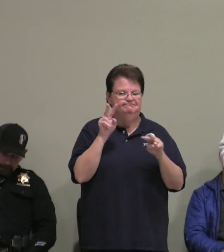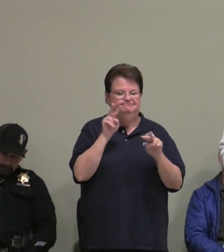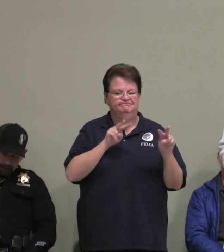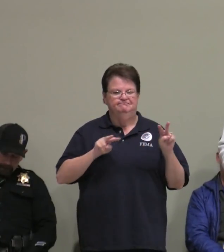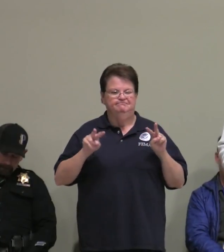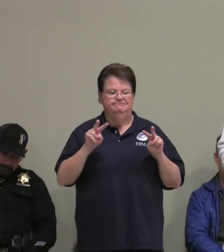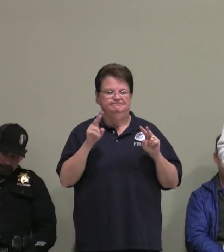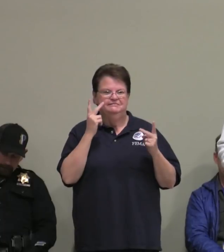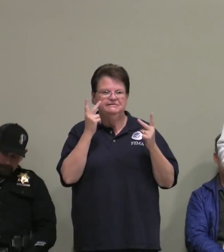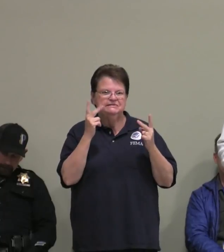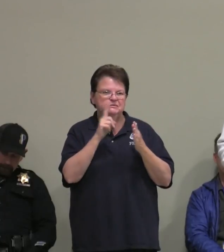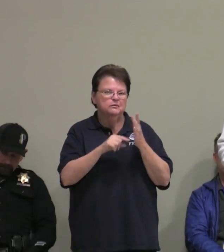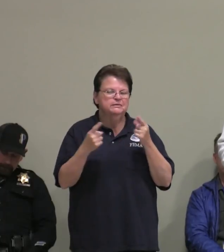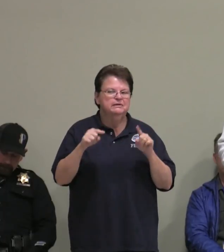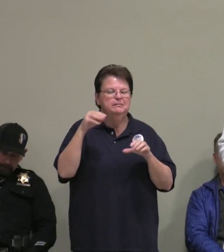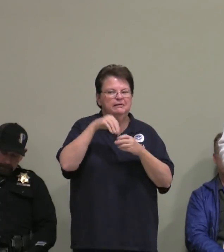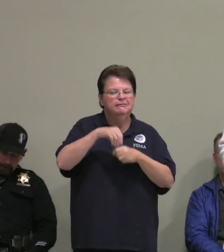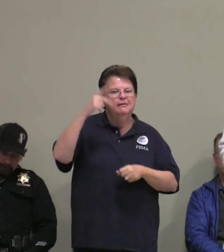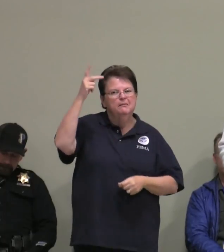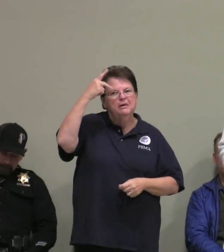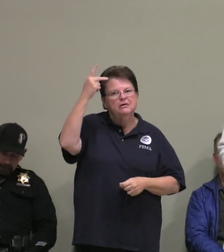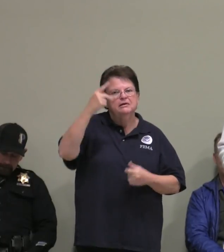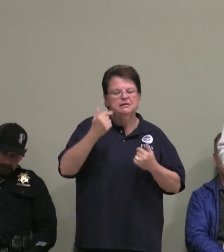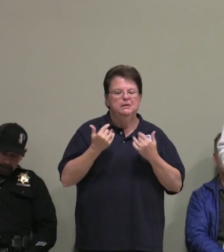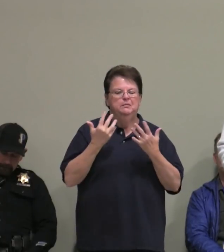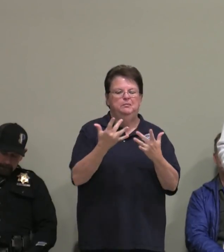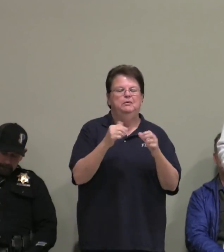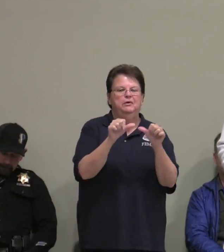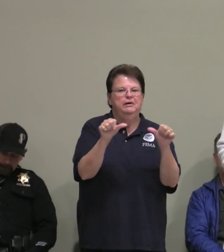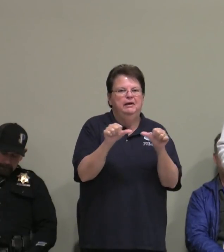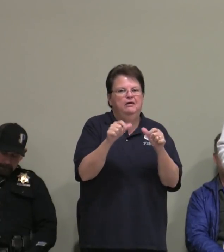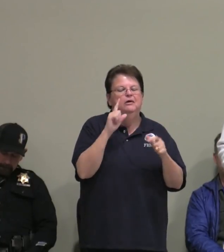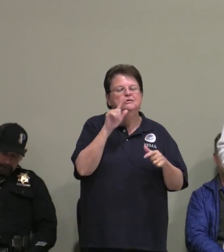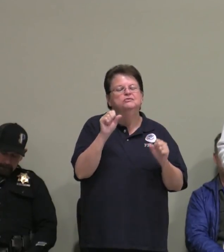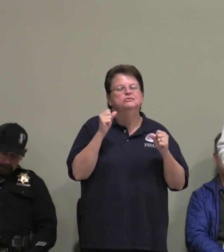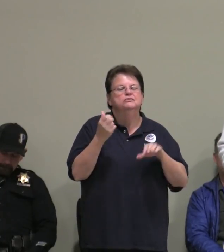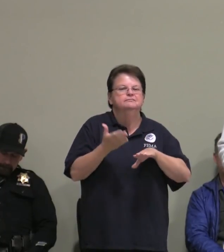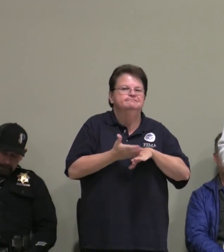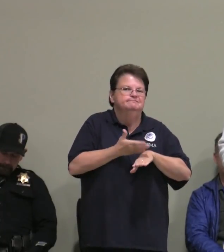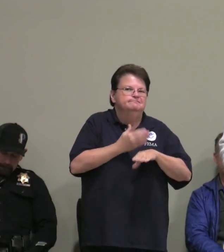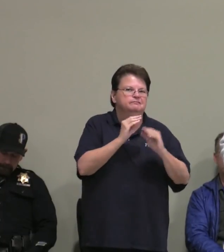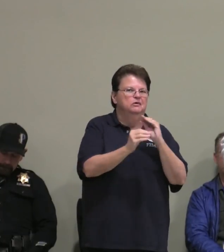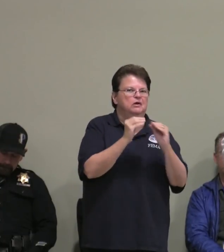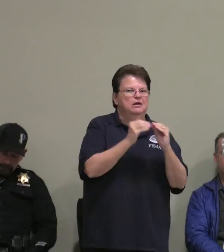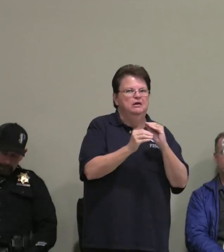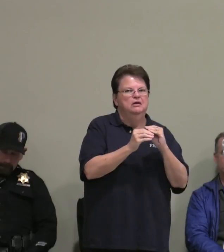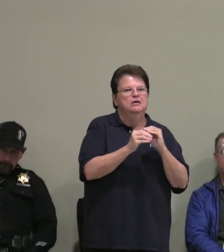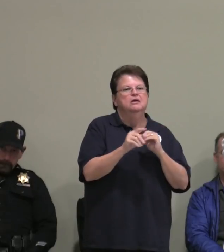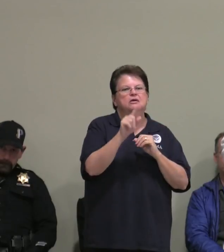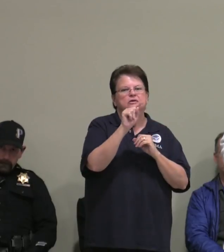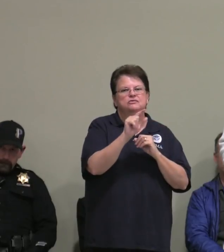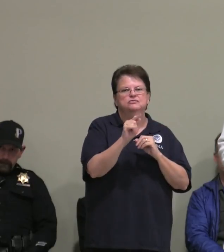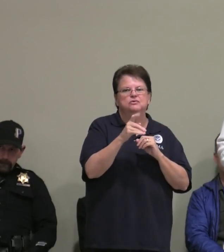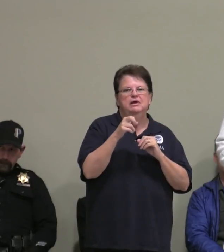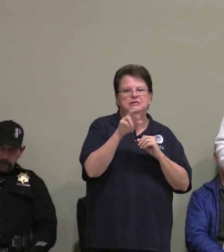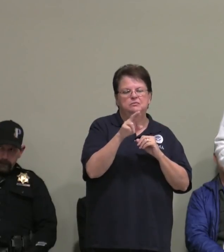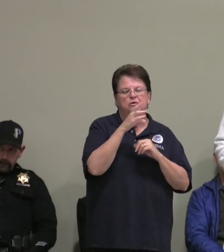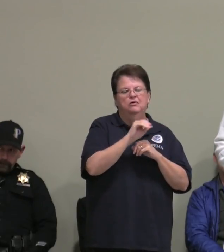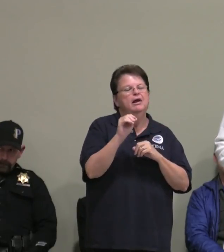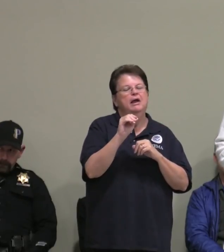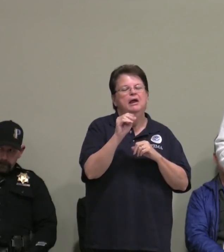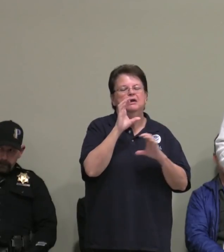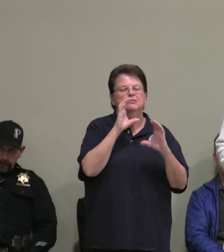and up in the Paradise in the burned areas, restoring primary transport and communication lines.